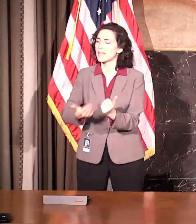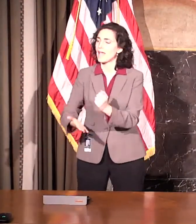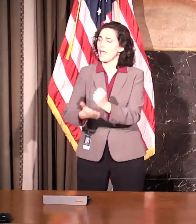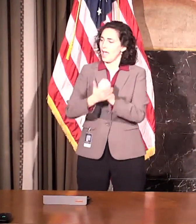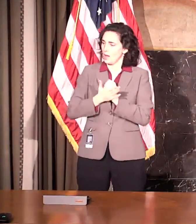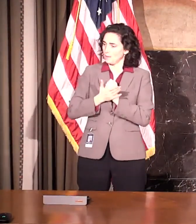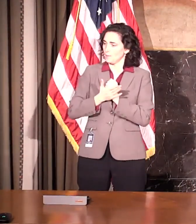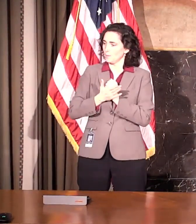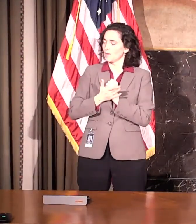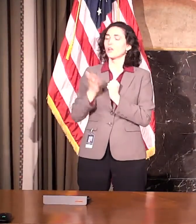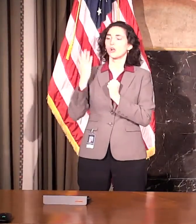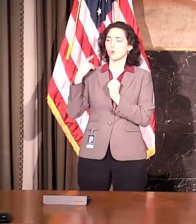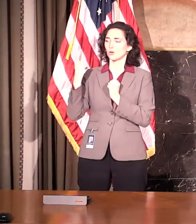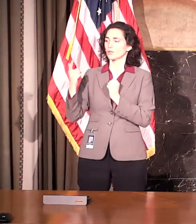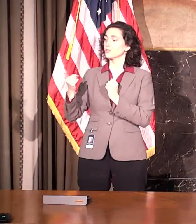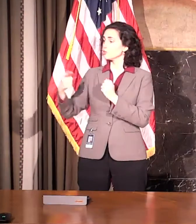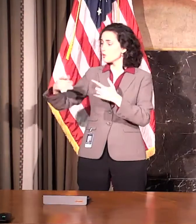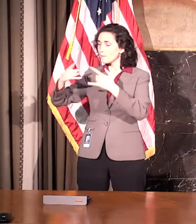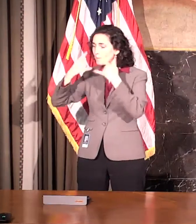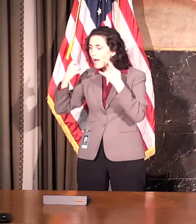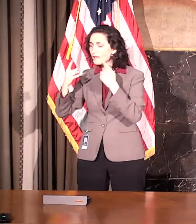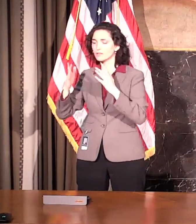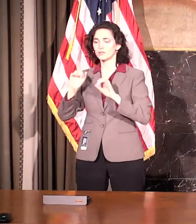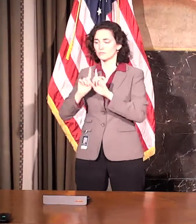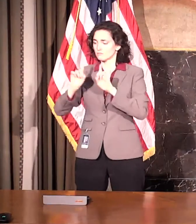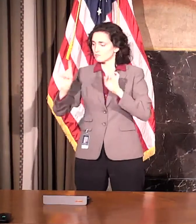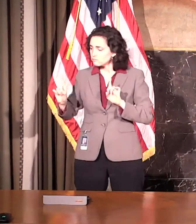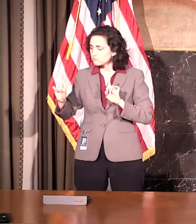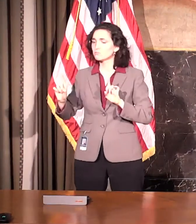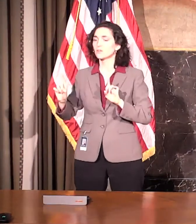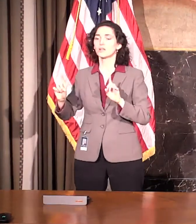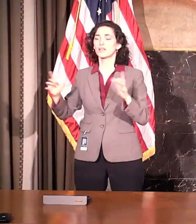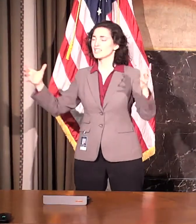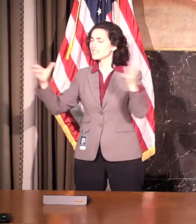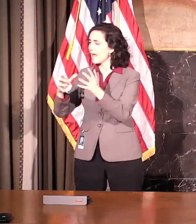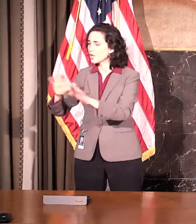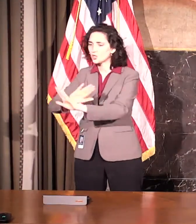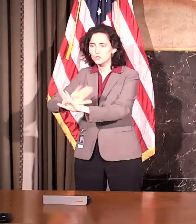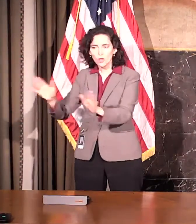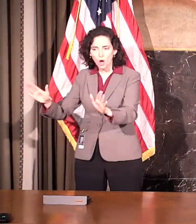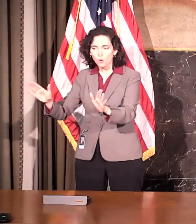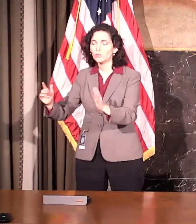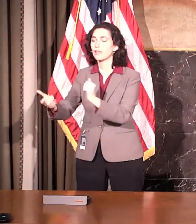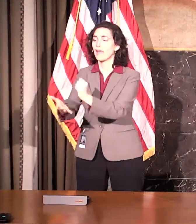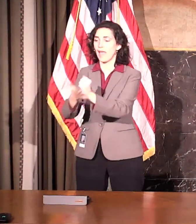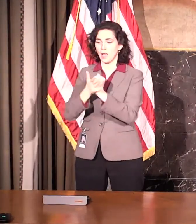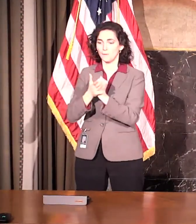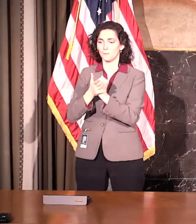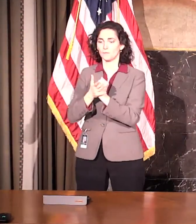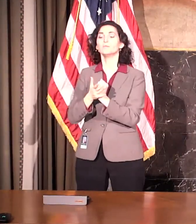and stay physically distant, and please do not gather in large groups for the holiday.